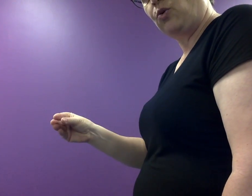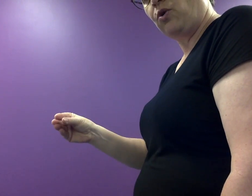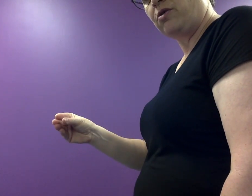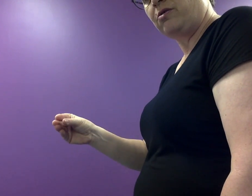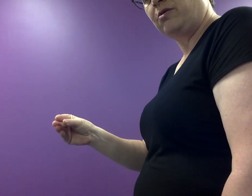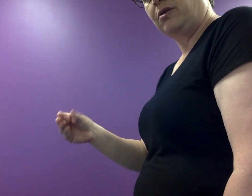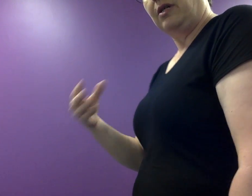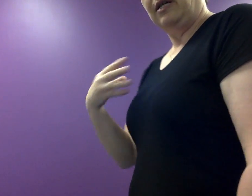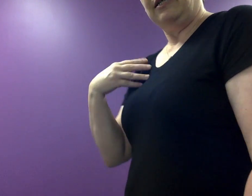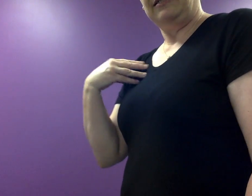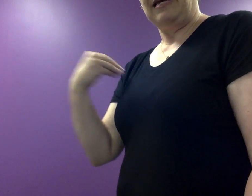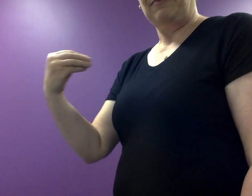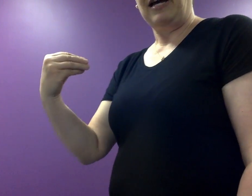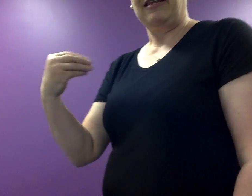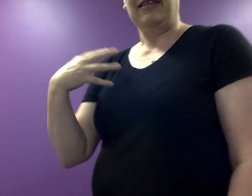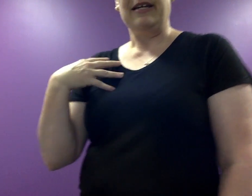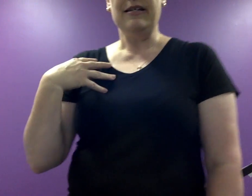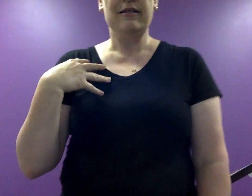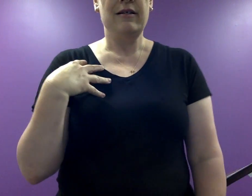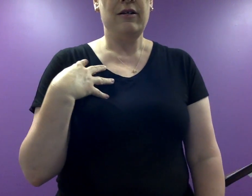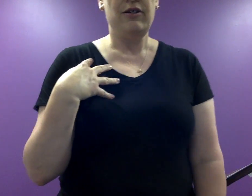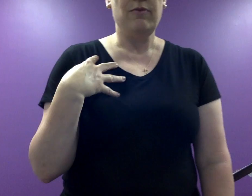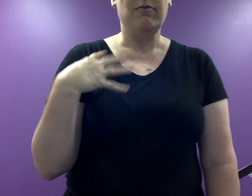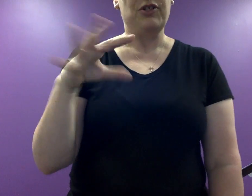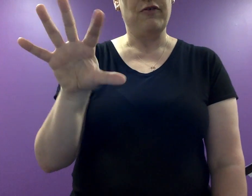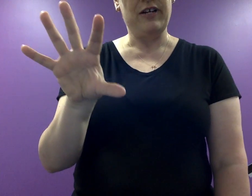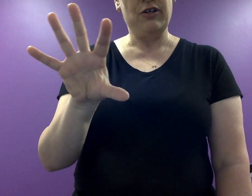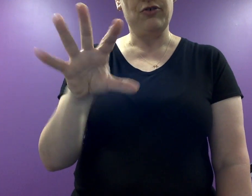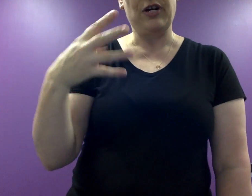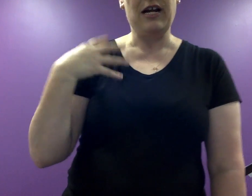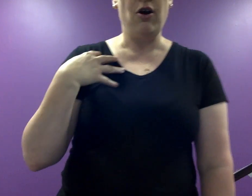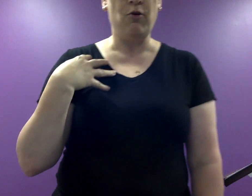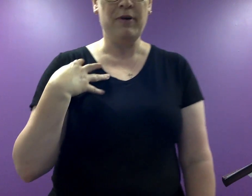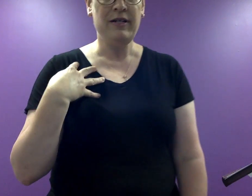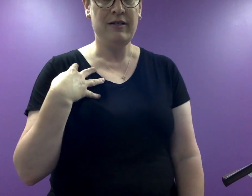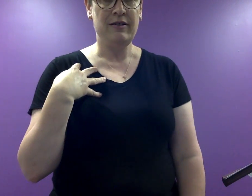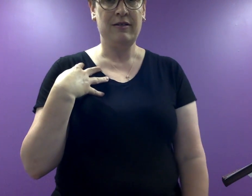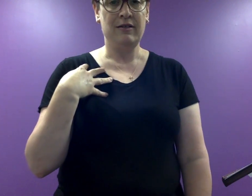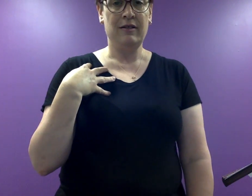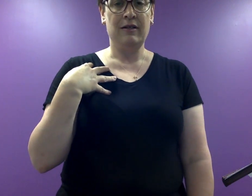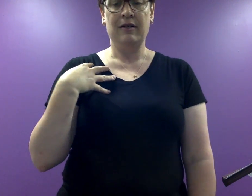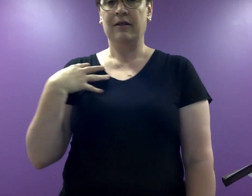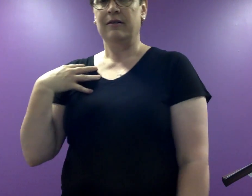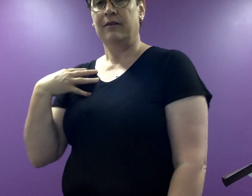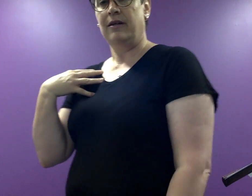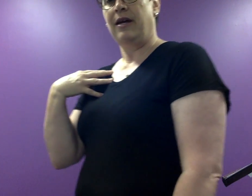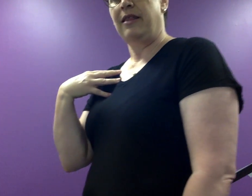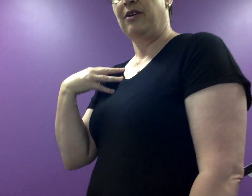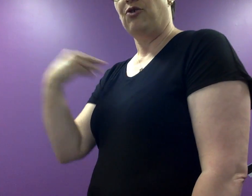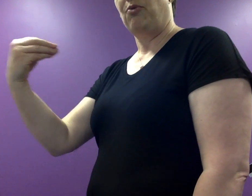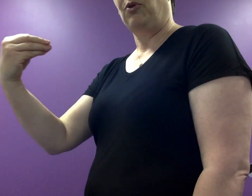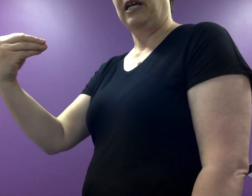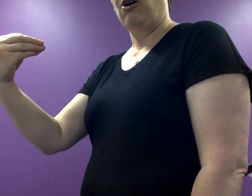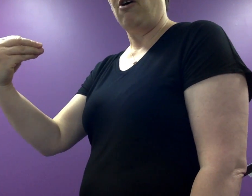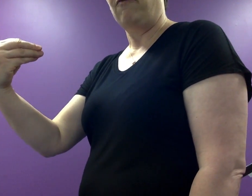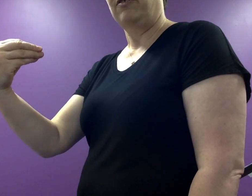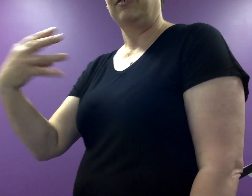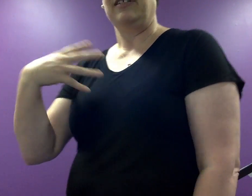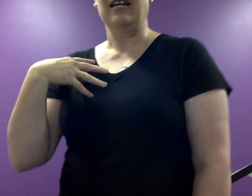door? Same kind of thing, but your fingers are kind of open, and then you're pulling it off. Kind of